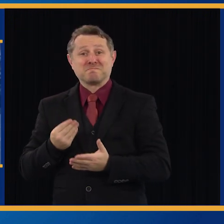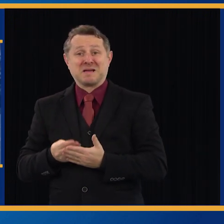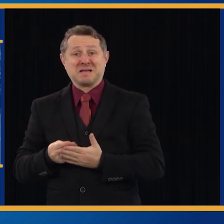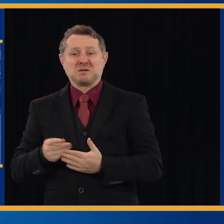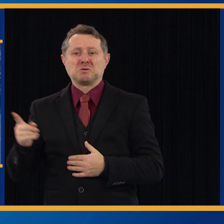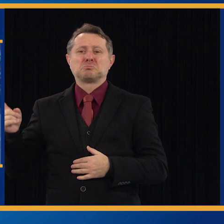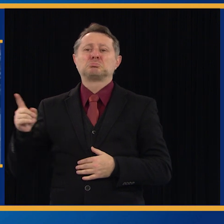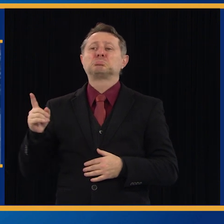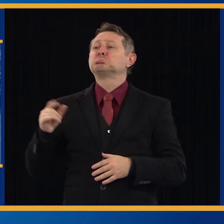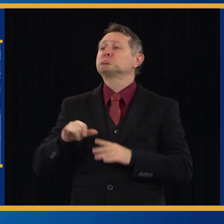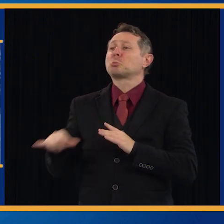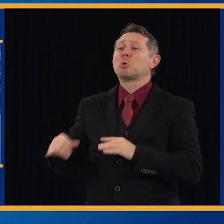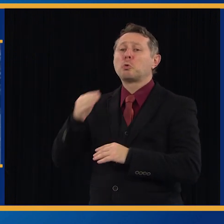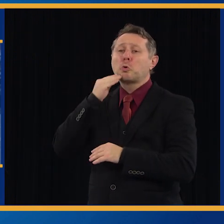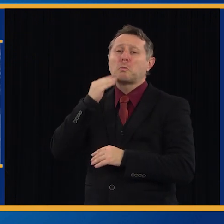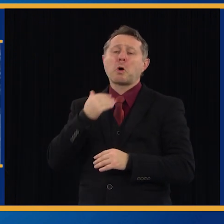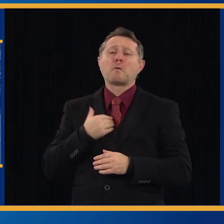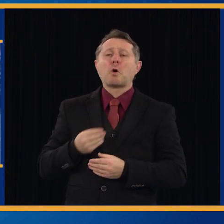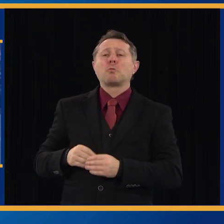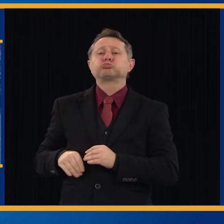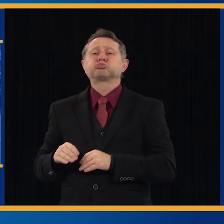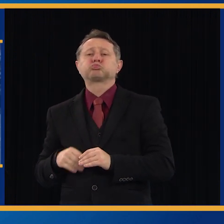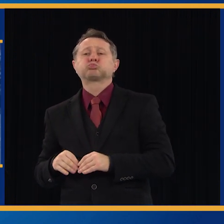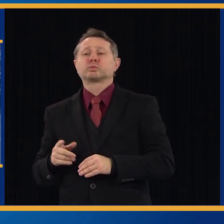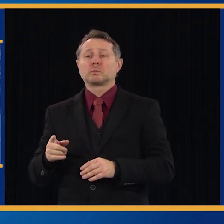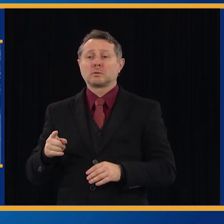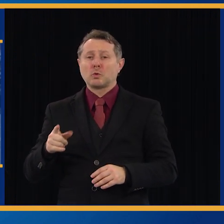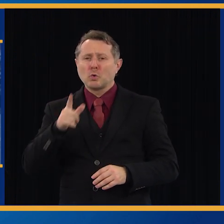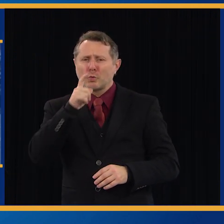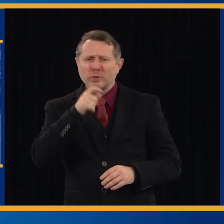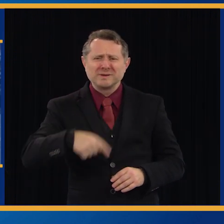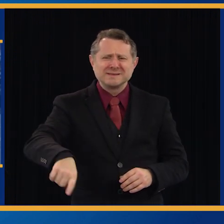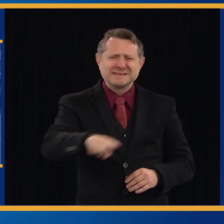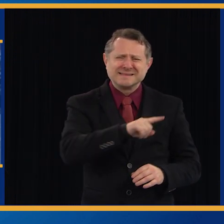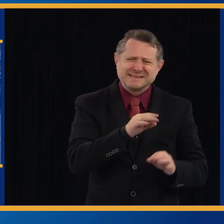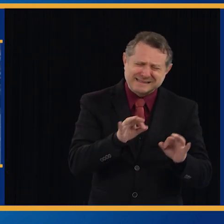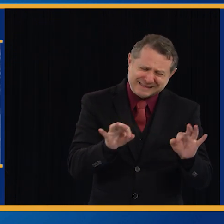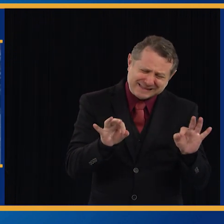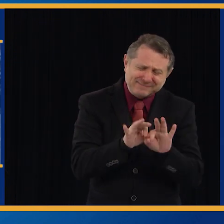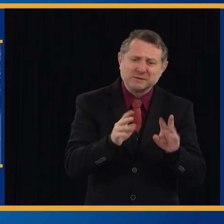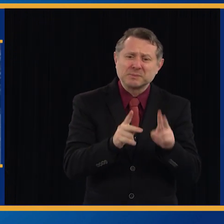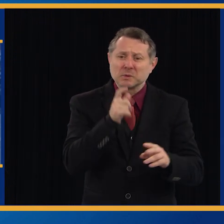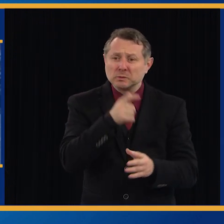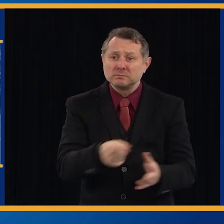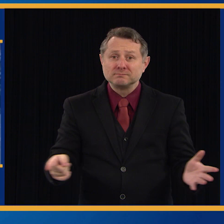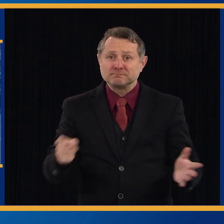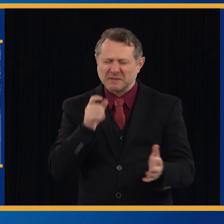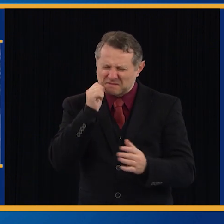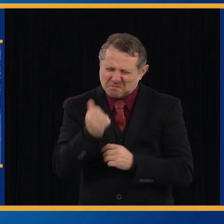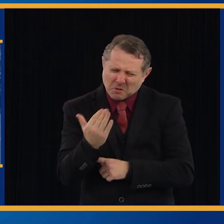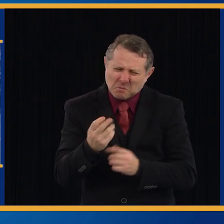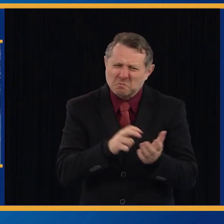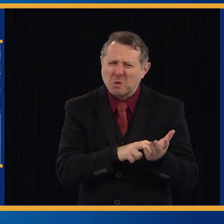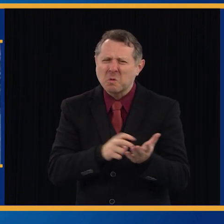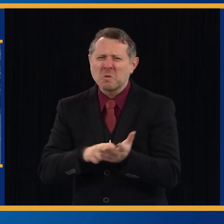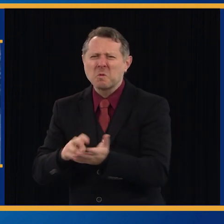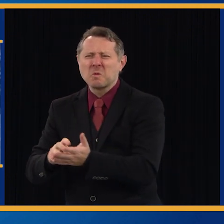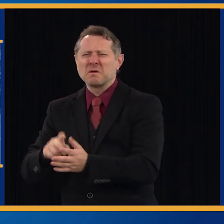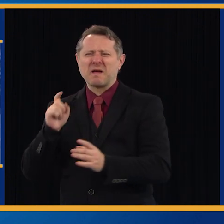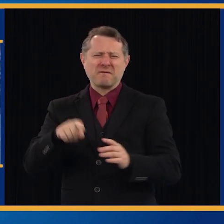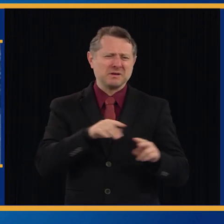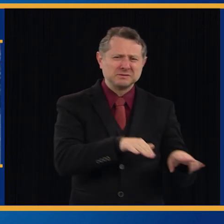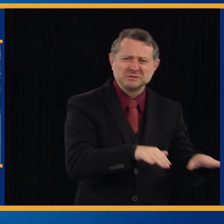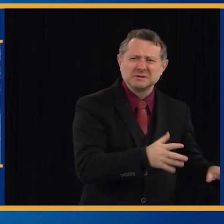essential workers who had to get up every morning to put food on the shelves and go to the hospitals to provide health